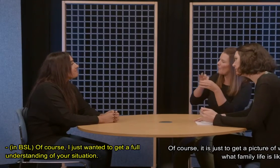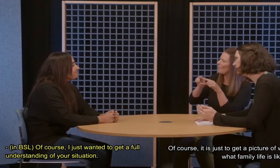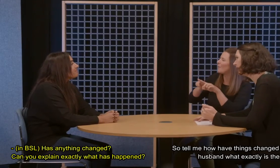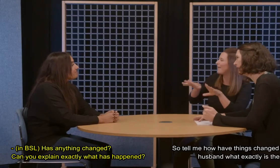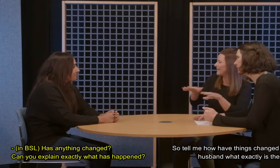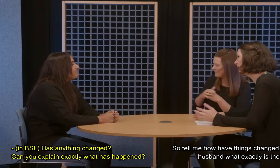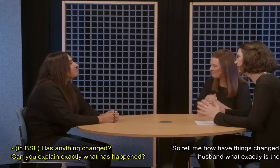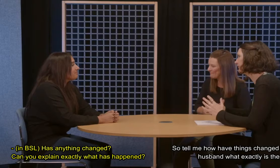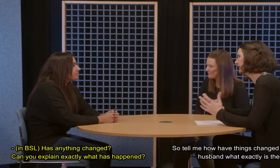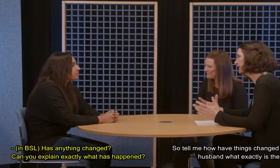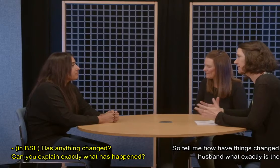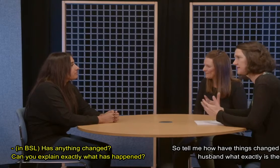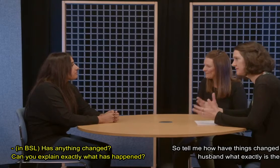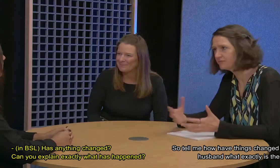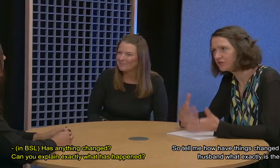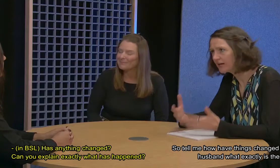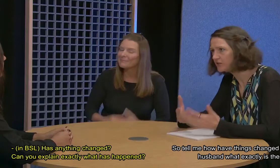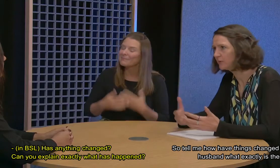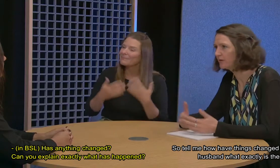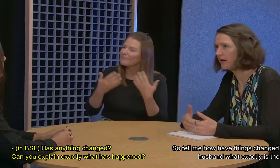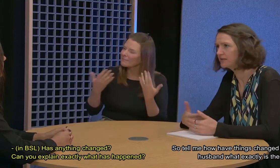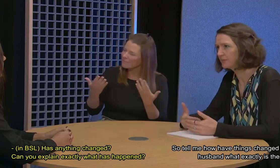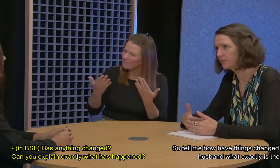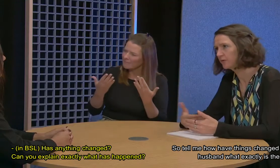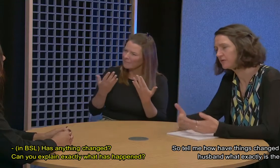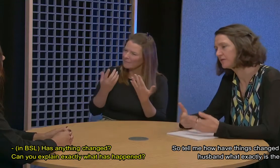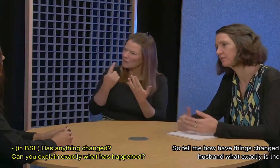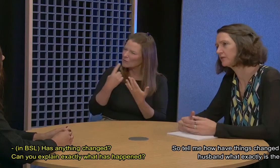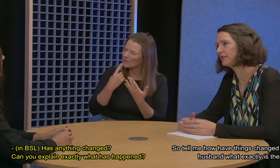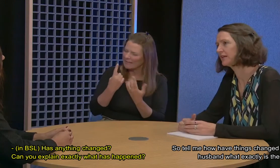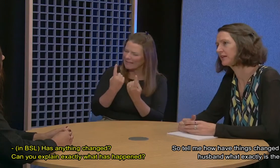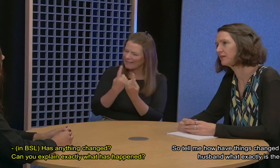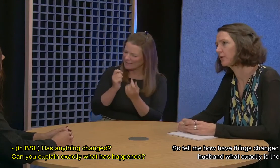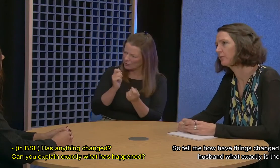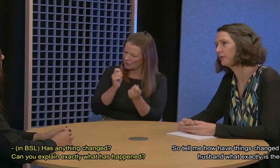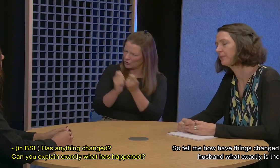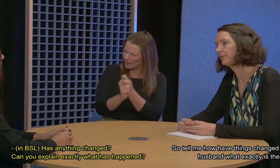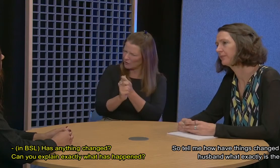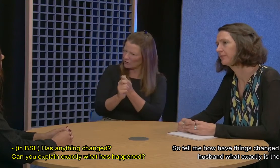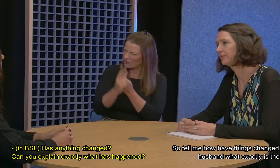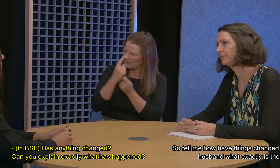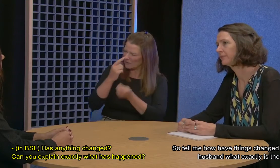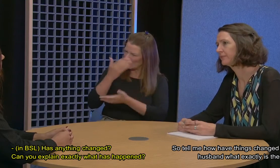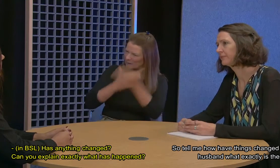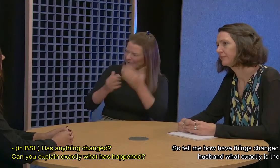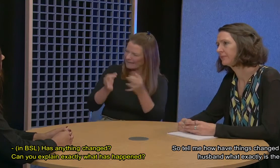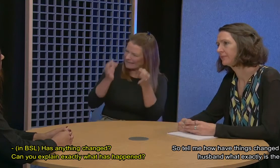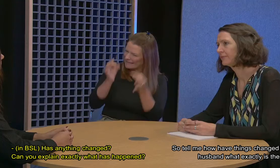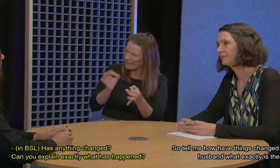So tell me, how have things changed with your husband? What's exactly the problem?